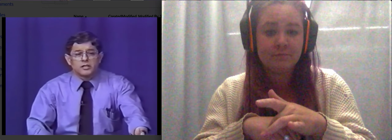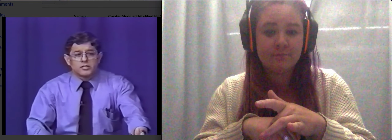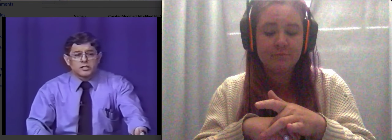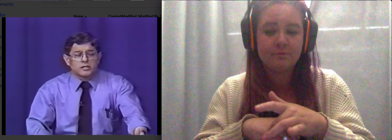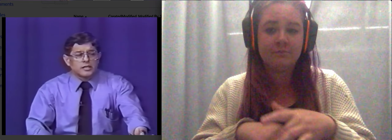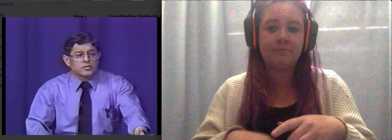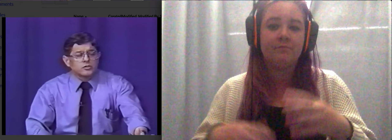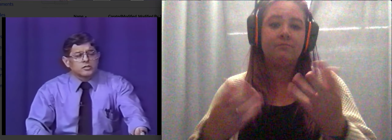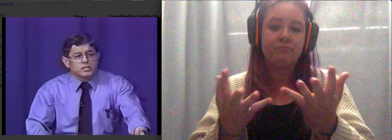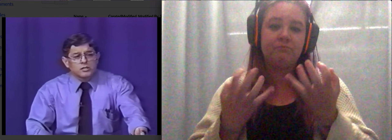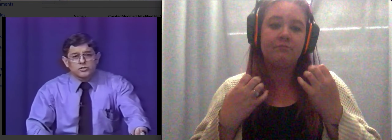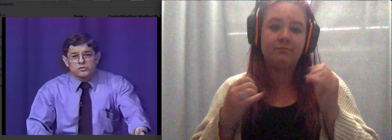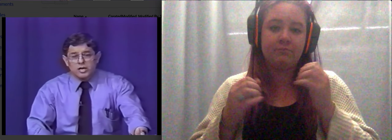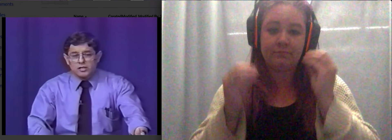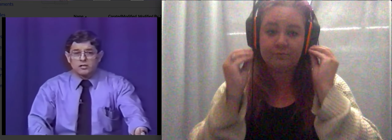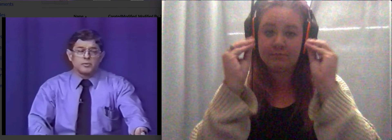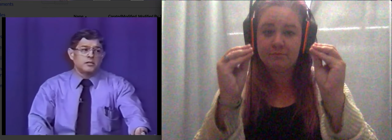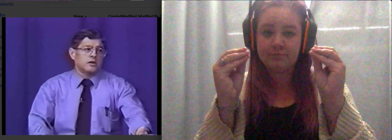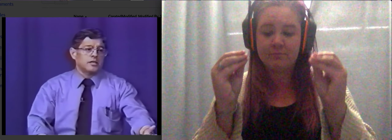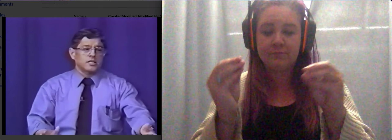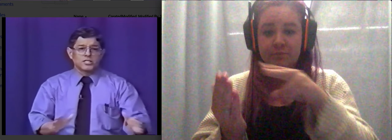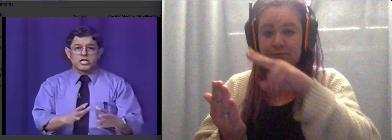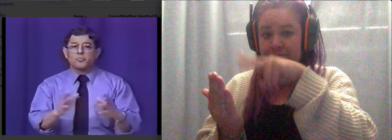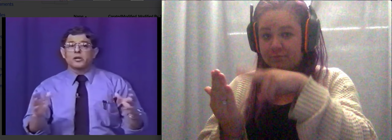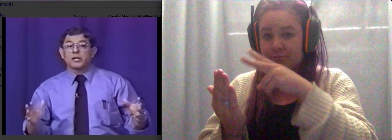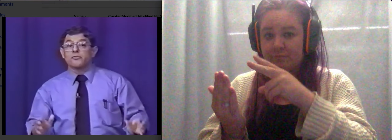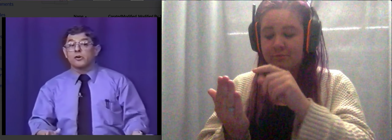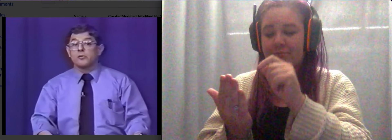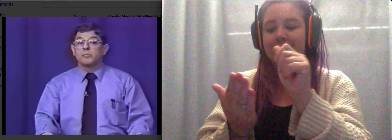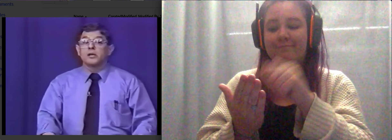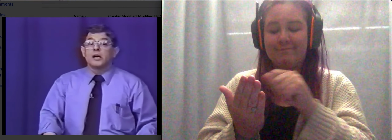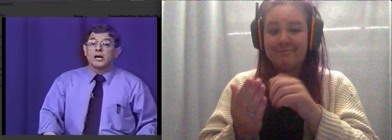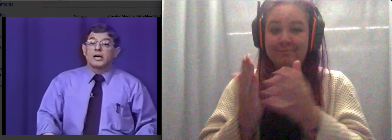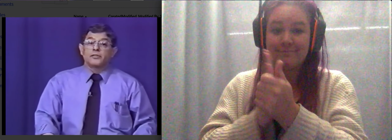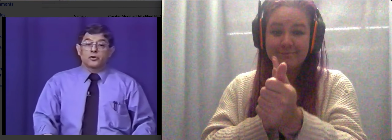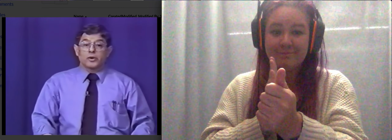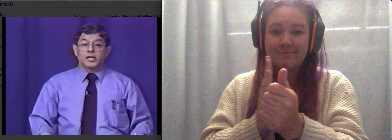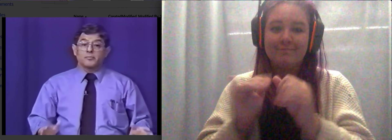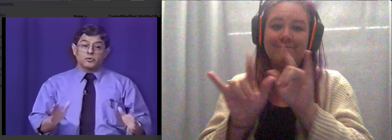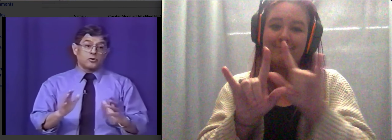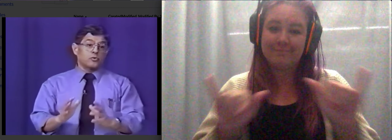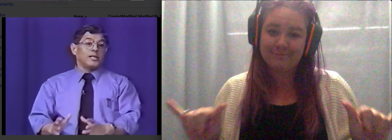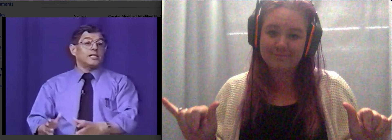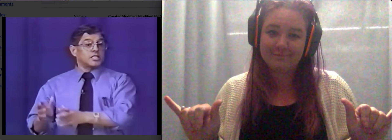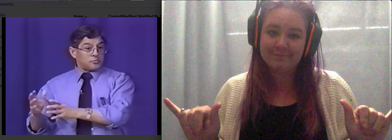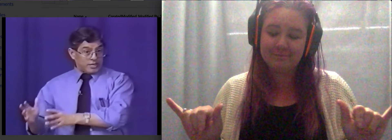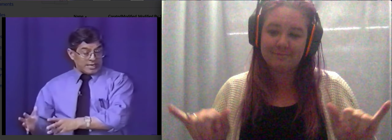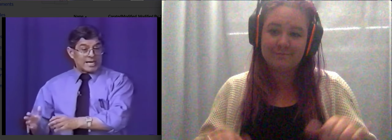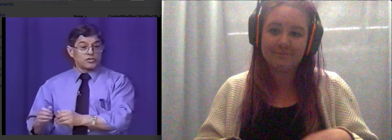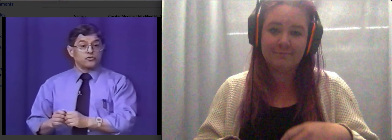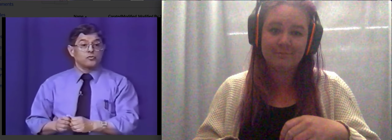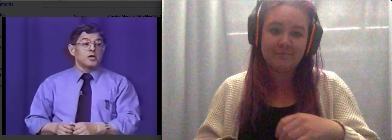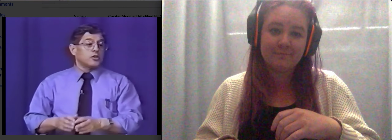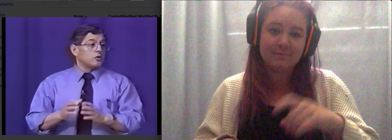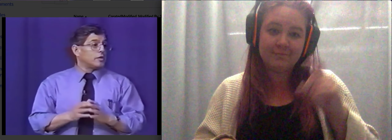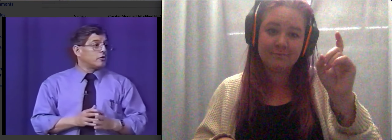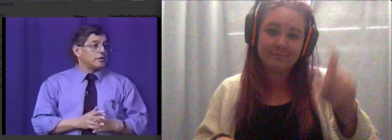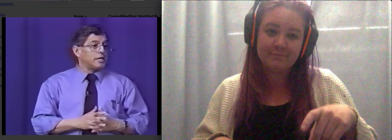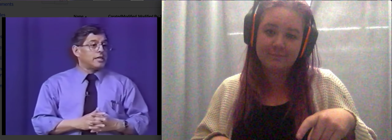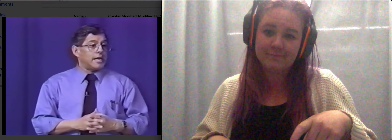That is, skills do not need to be taught separately from the curriculum, nor do we need a separate classroom. So we don't